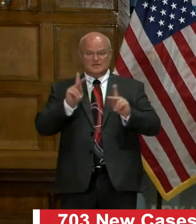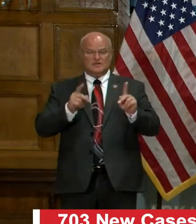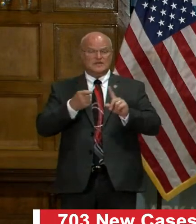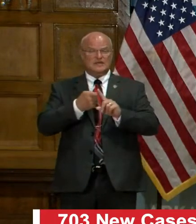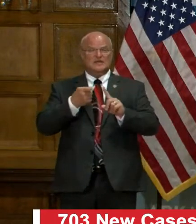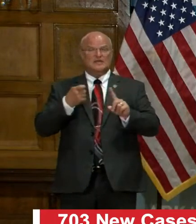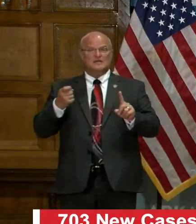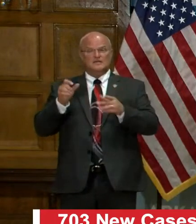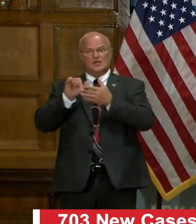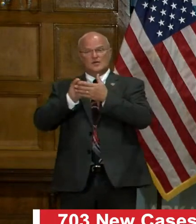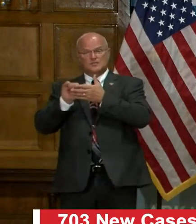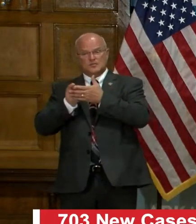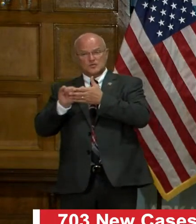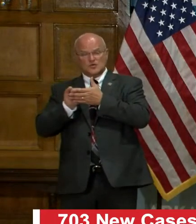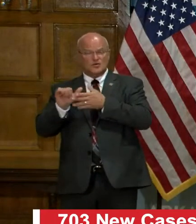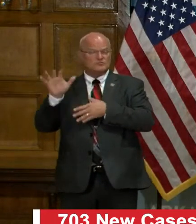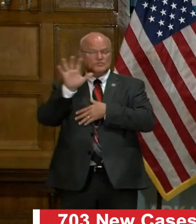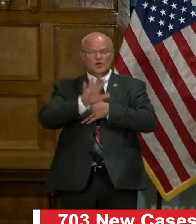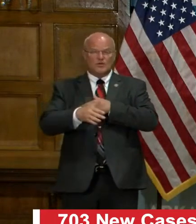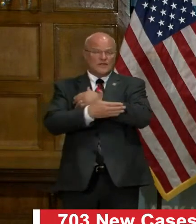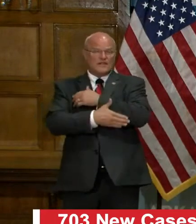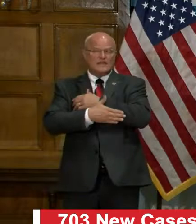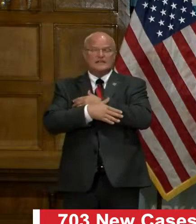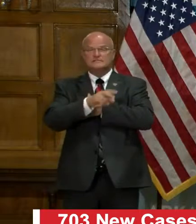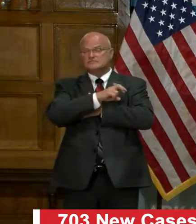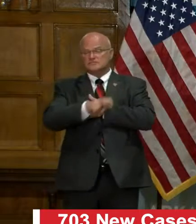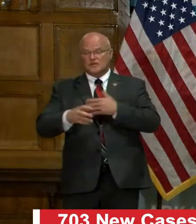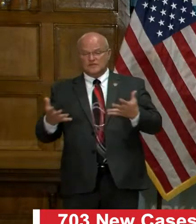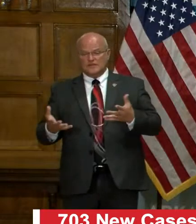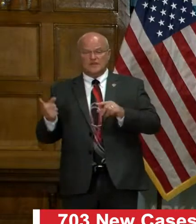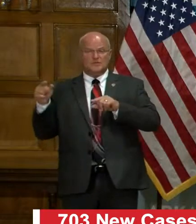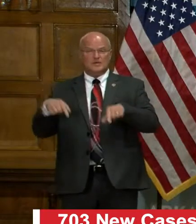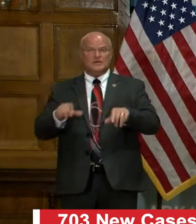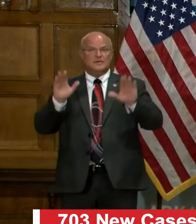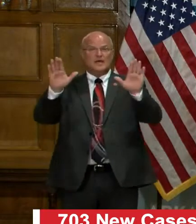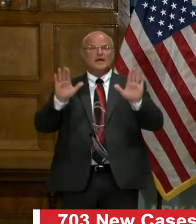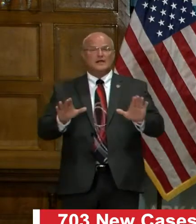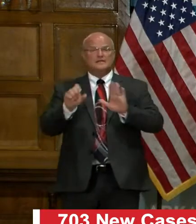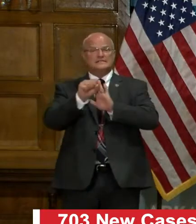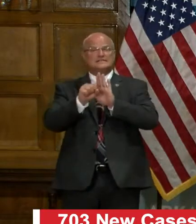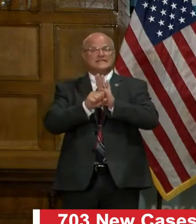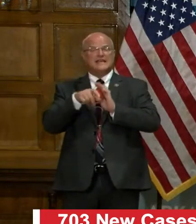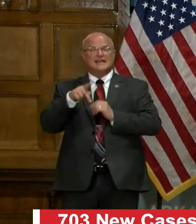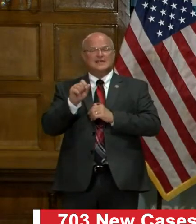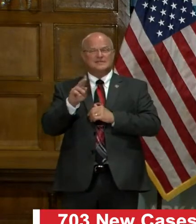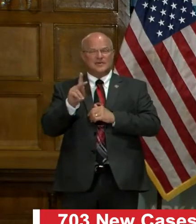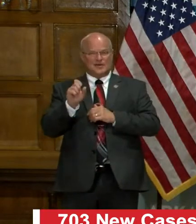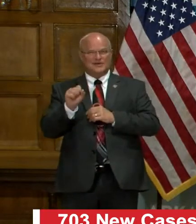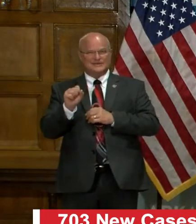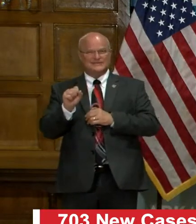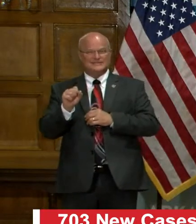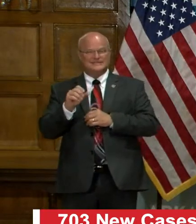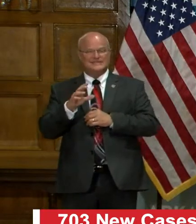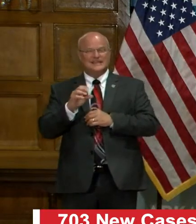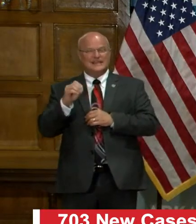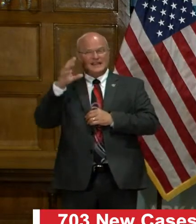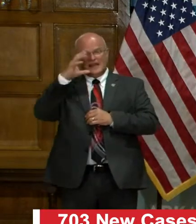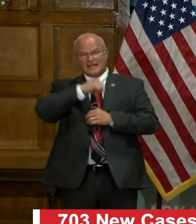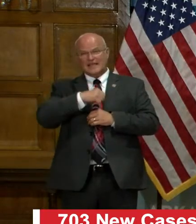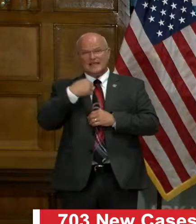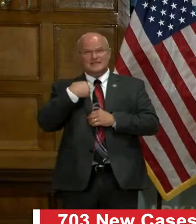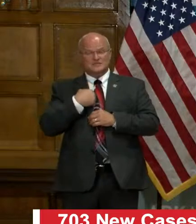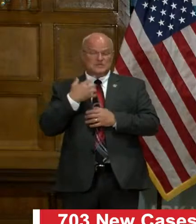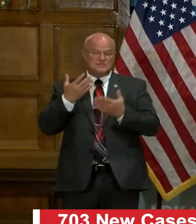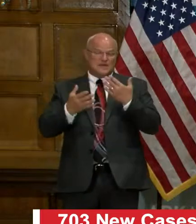from New York and all over the country can travel here. They're coming to our great state parks, and I guess we'll